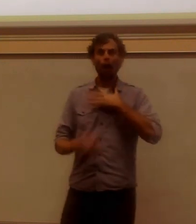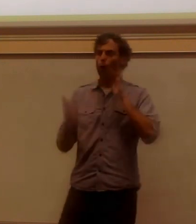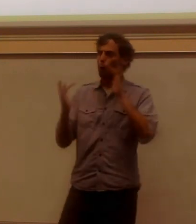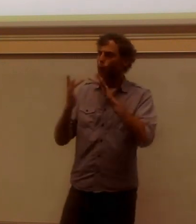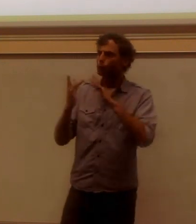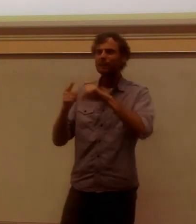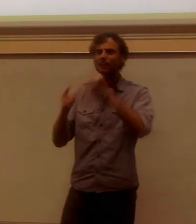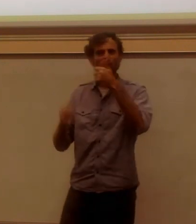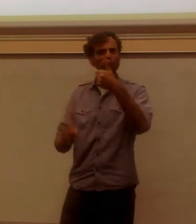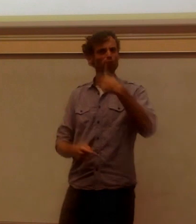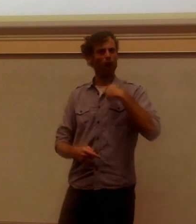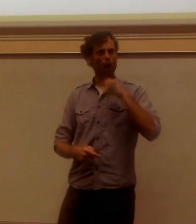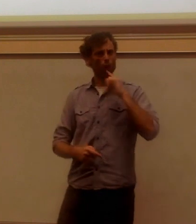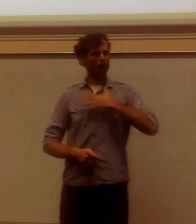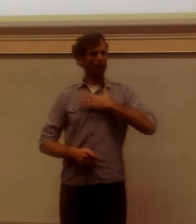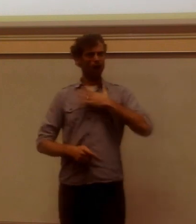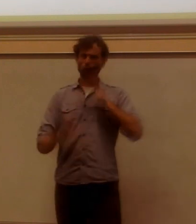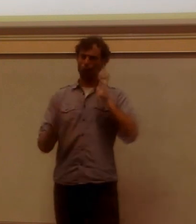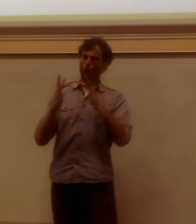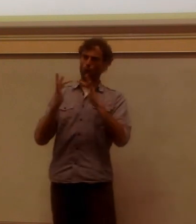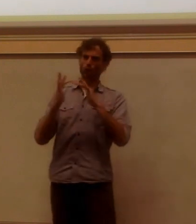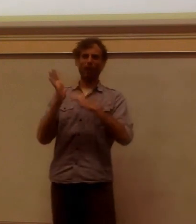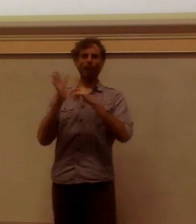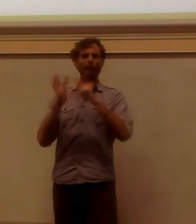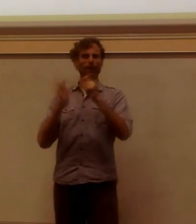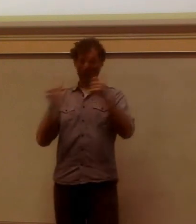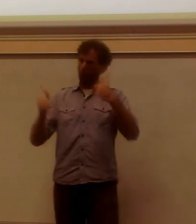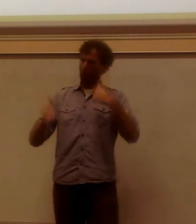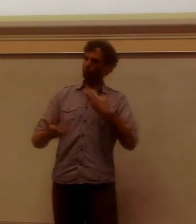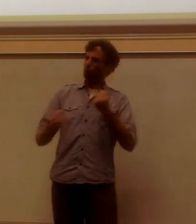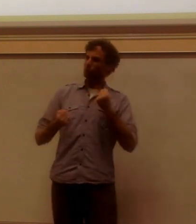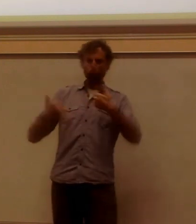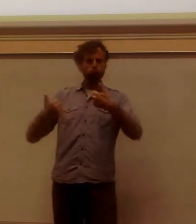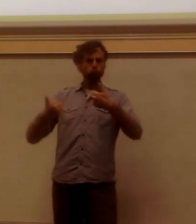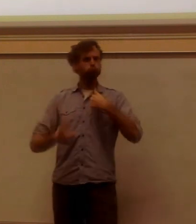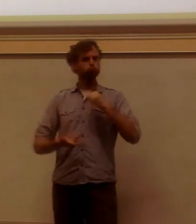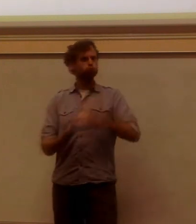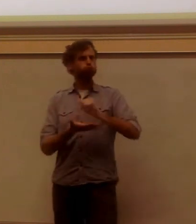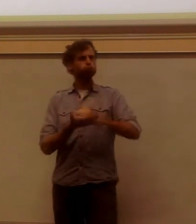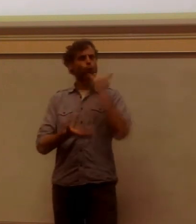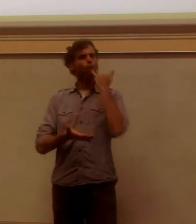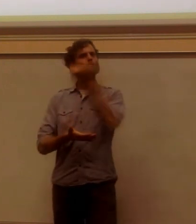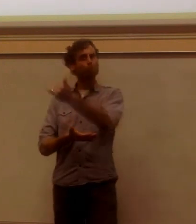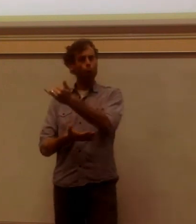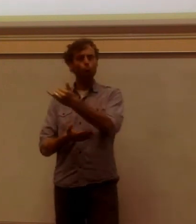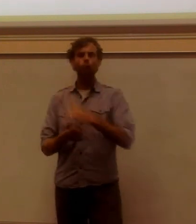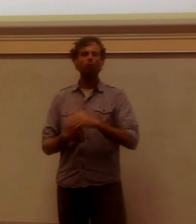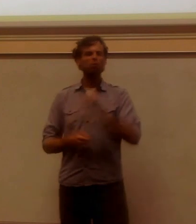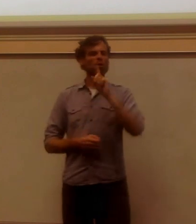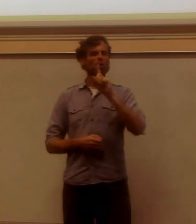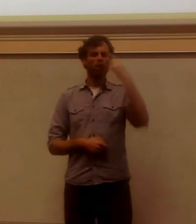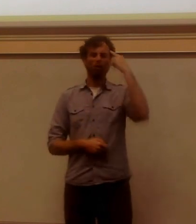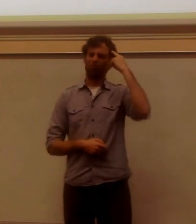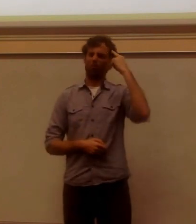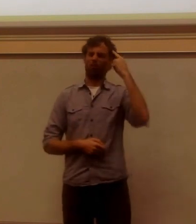they like to see something like this rolled out? And many of the respondents did say that they thought it would be good to have the opportunity to contact the MEP by